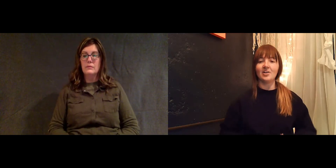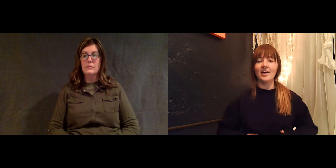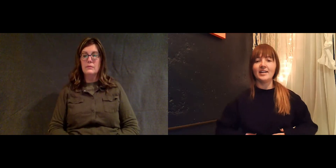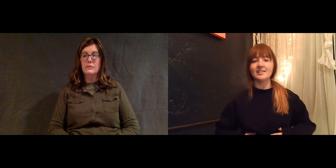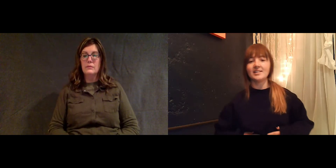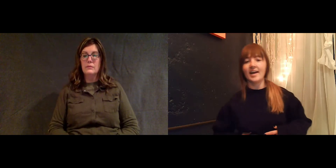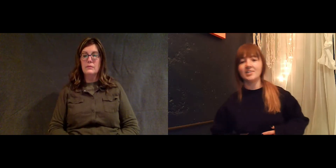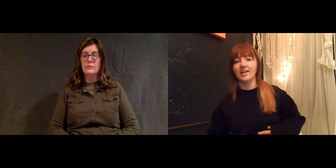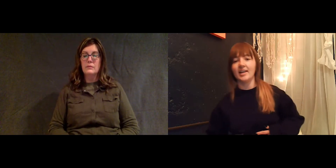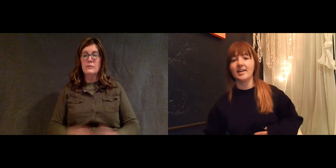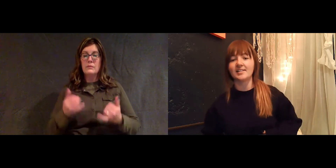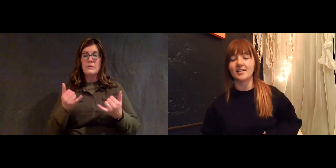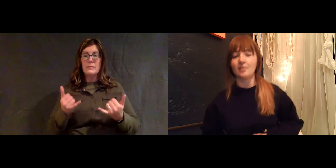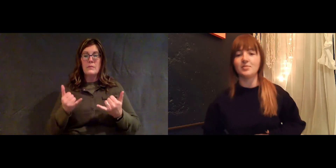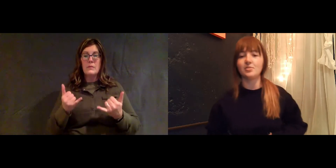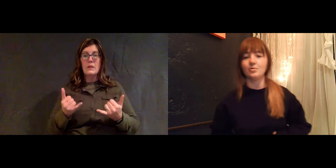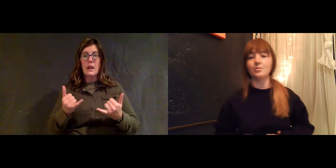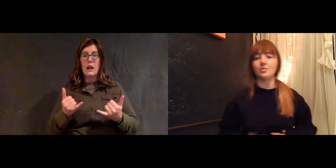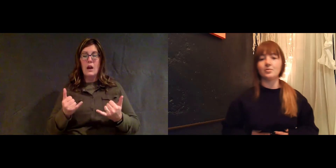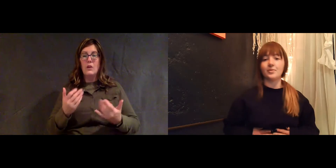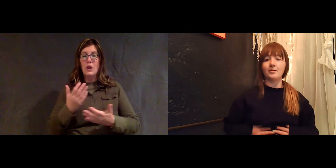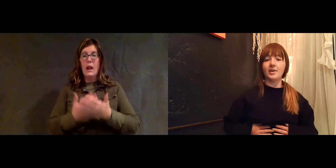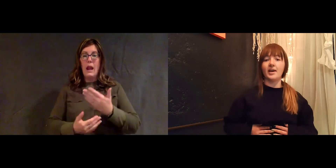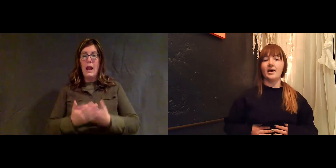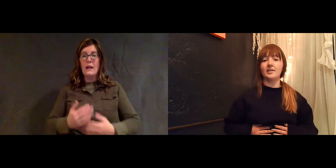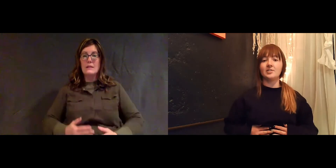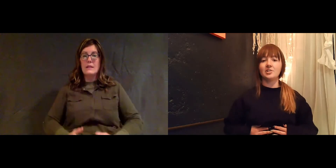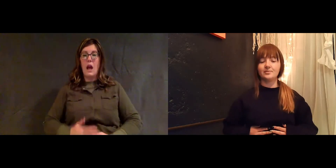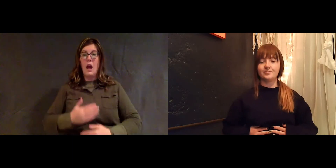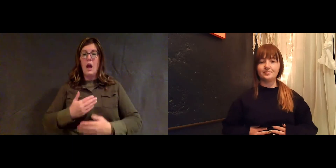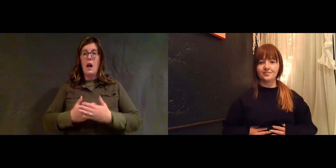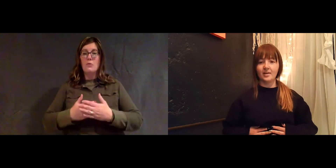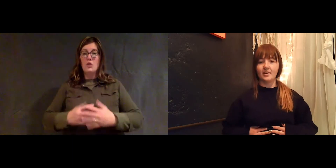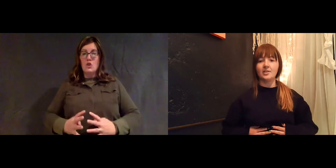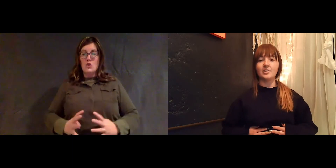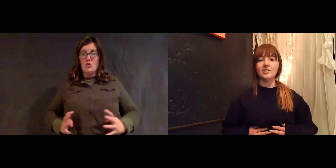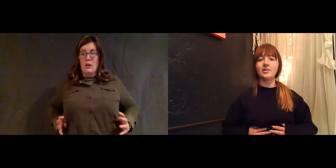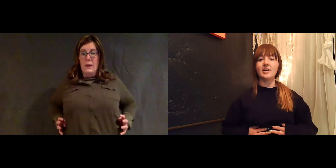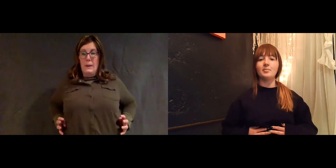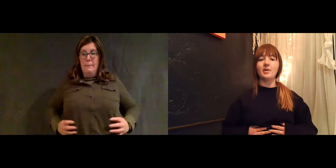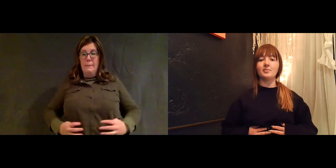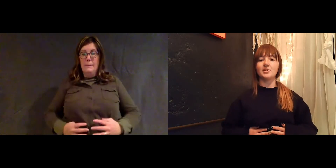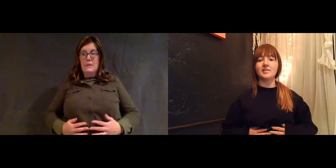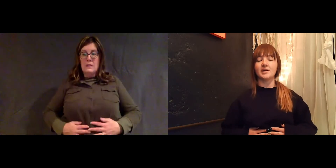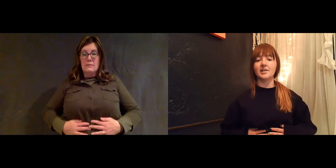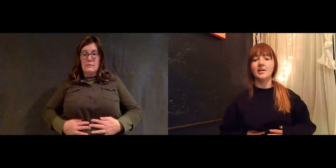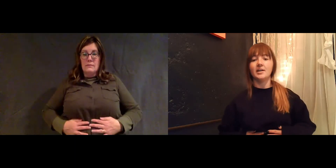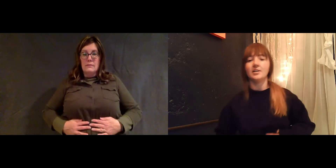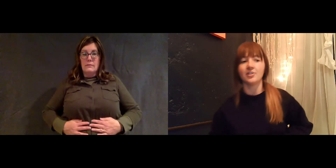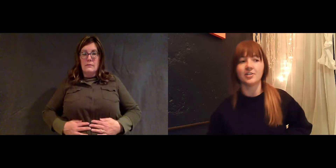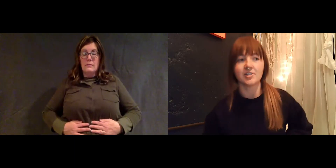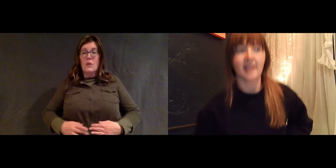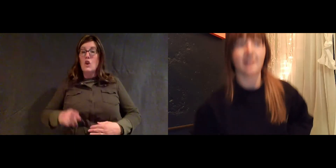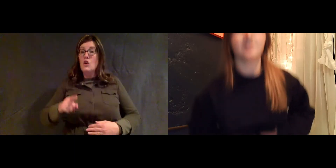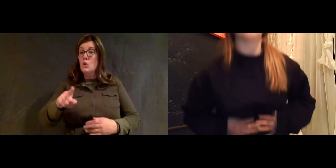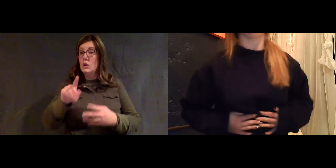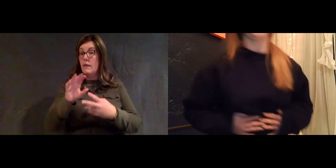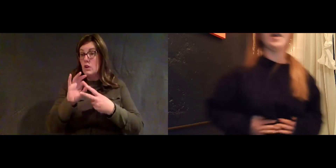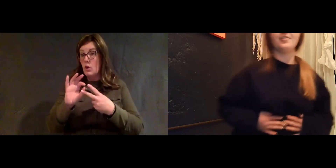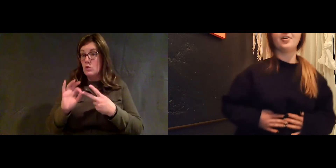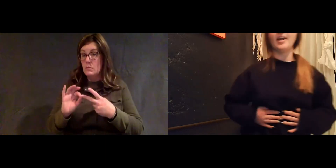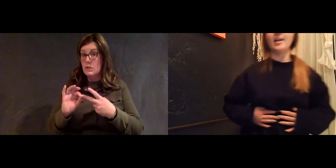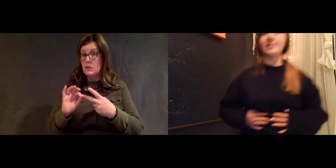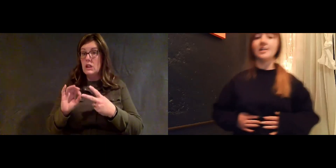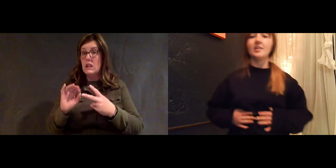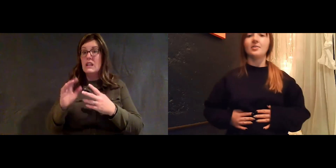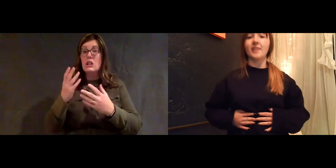Now go ahead and slide your hands up to your rib cage. You can do a couple options here. You can just kind of gently have